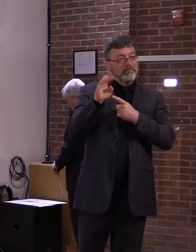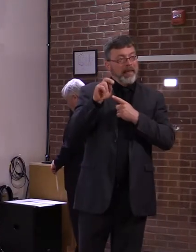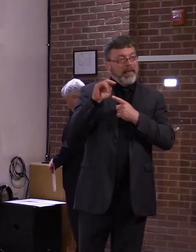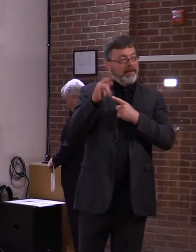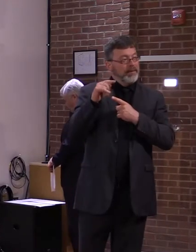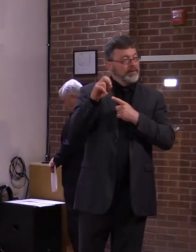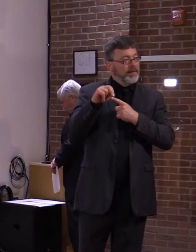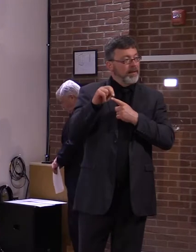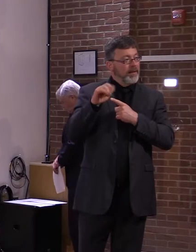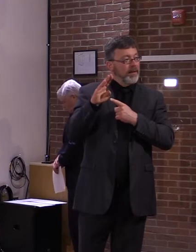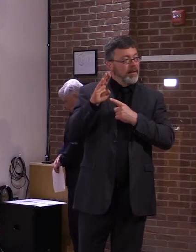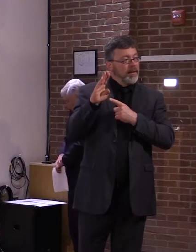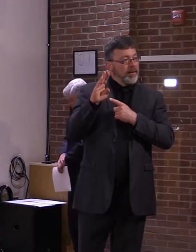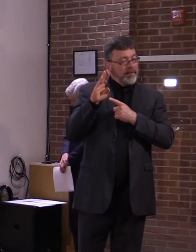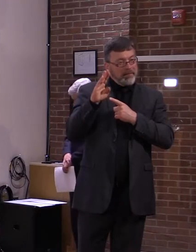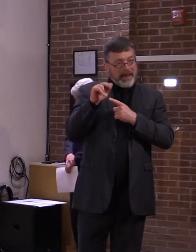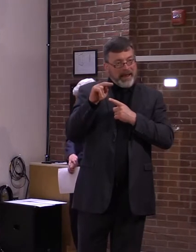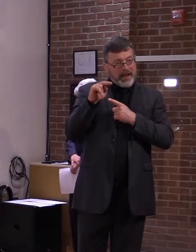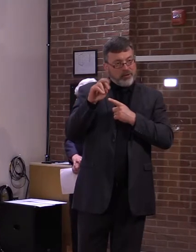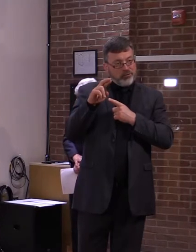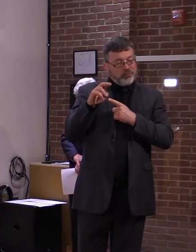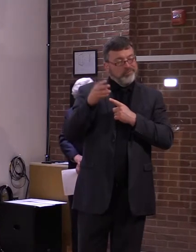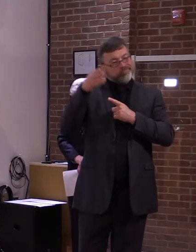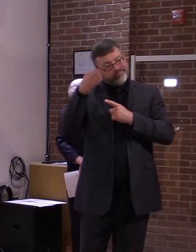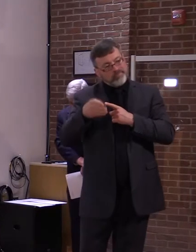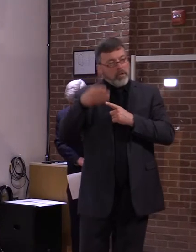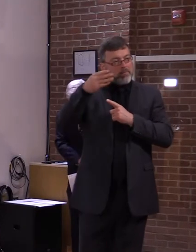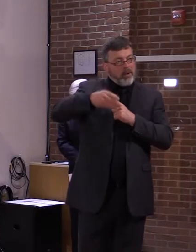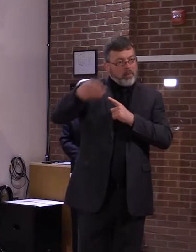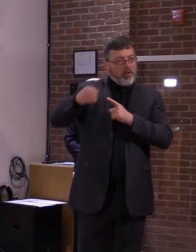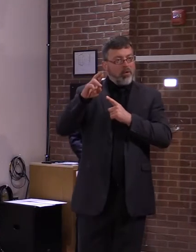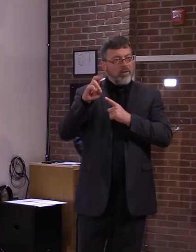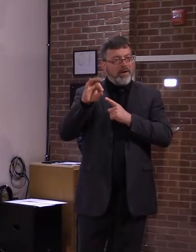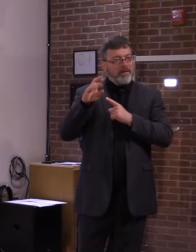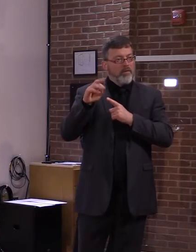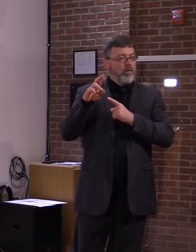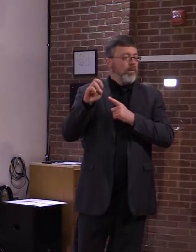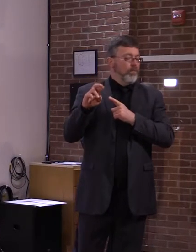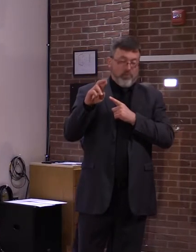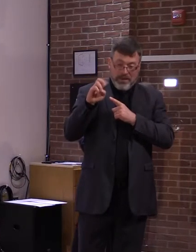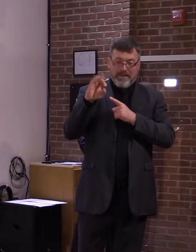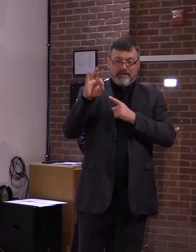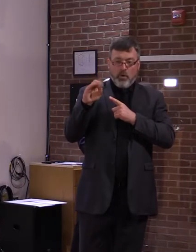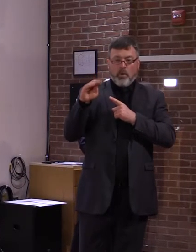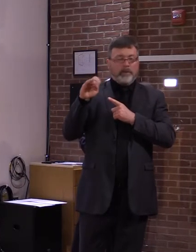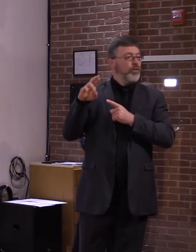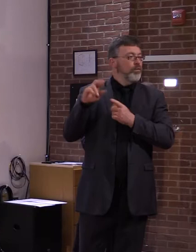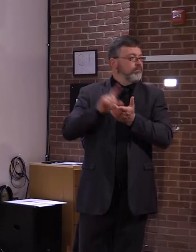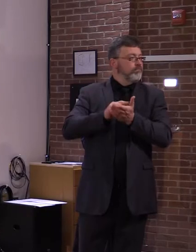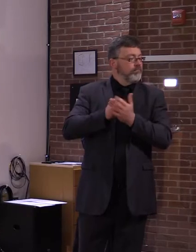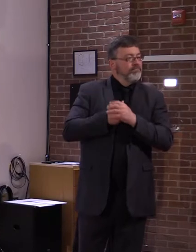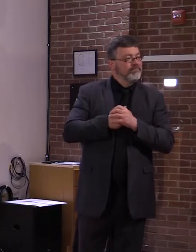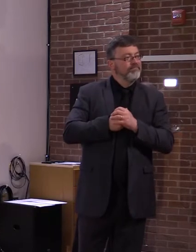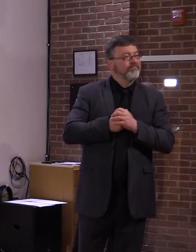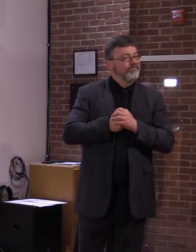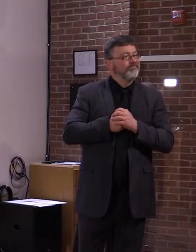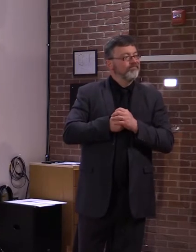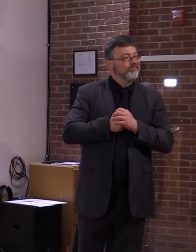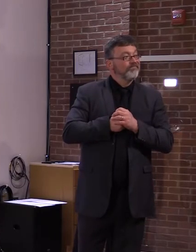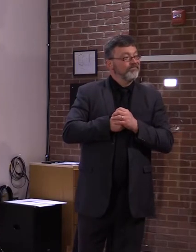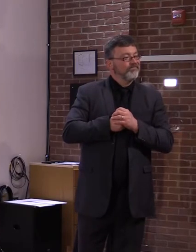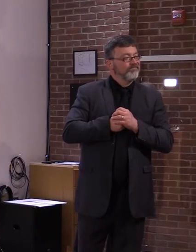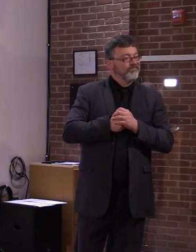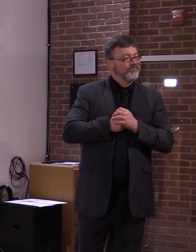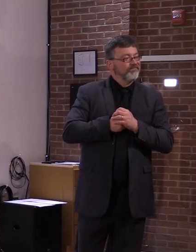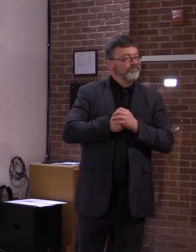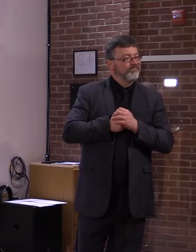Thank you very much. Governor, was wondering, I see the with the announcement and the